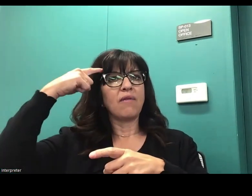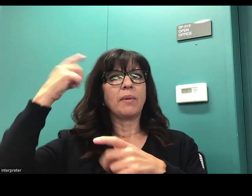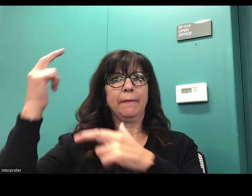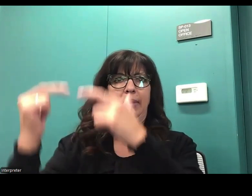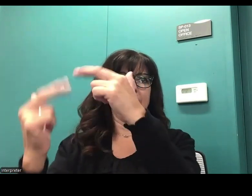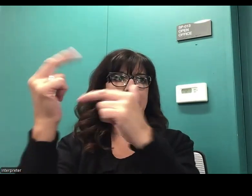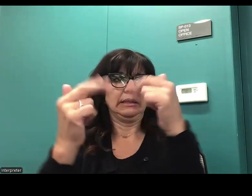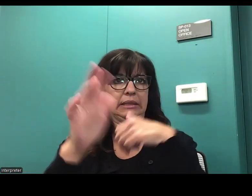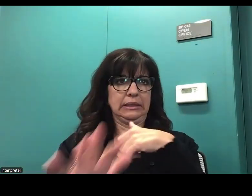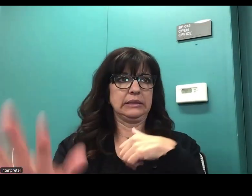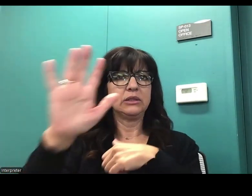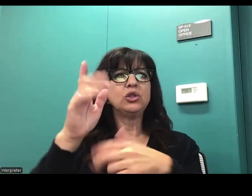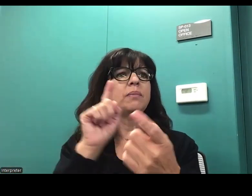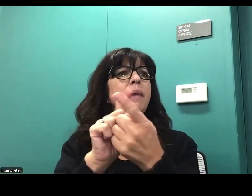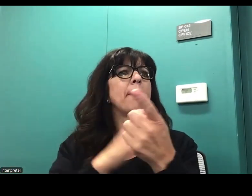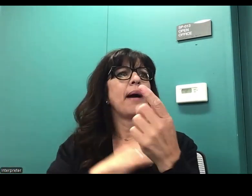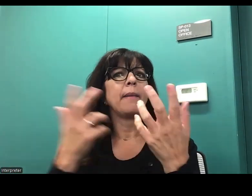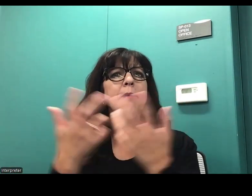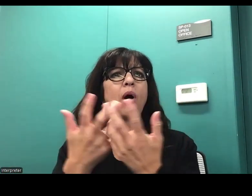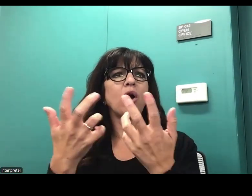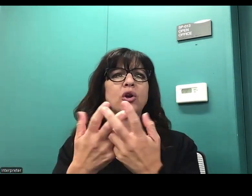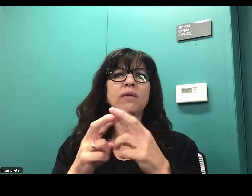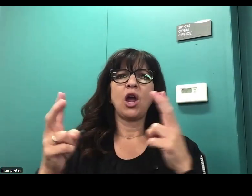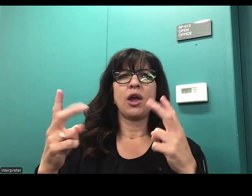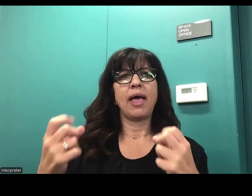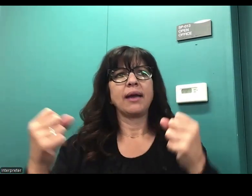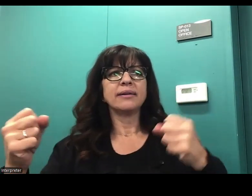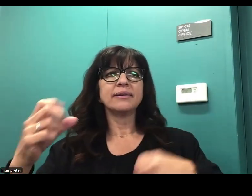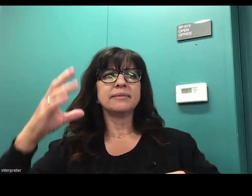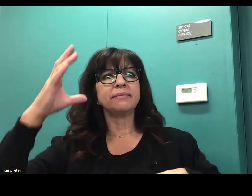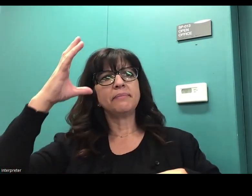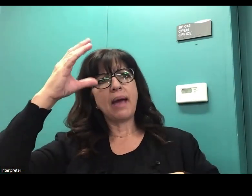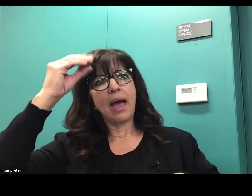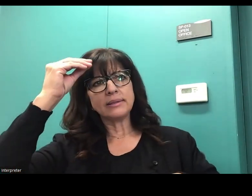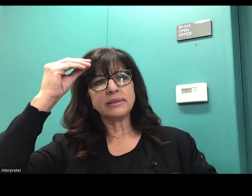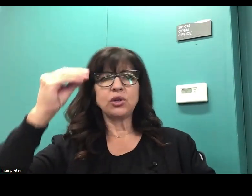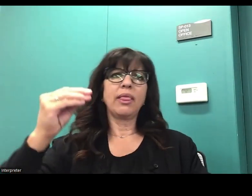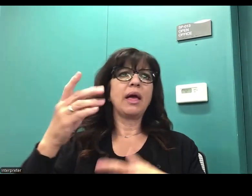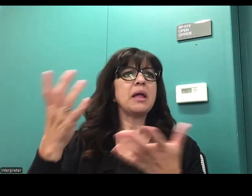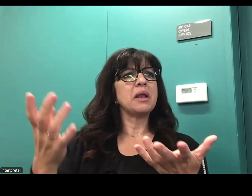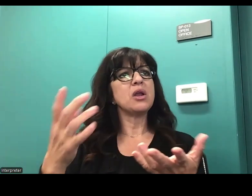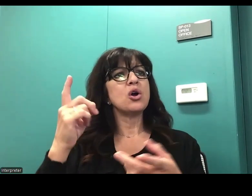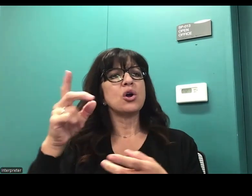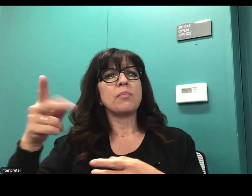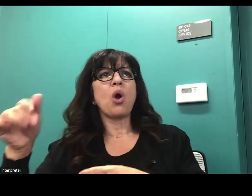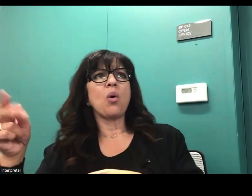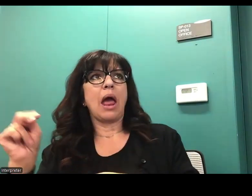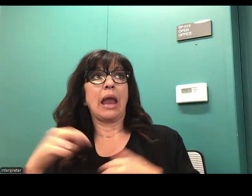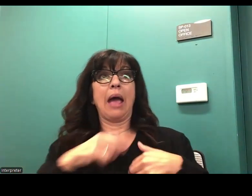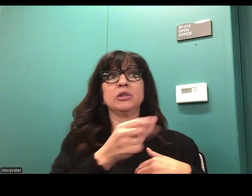So you met my partner, she's very masculine. She's a cisgender woman. goes by she, her pronouns. I go by she,